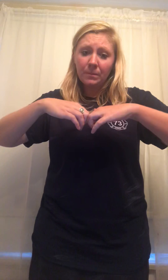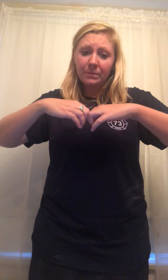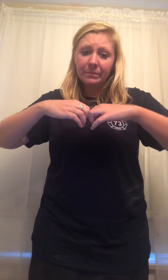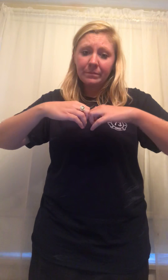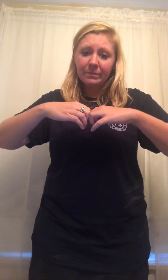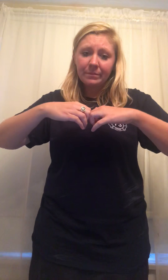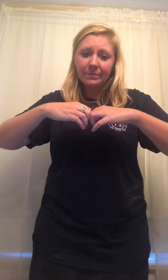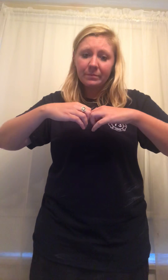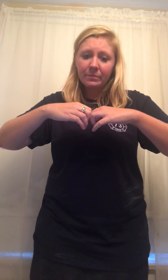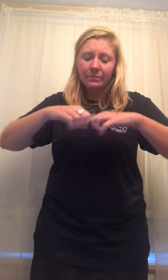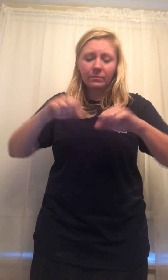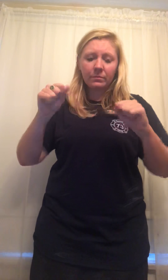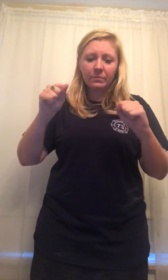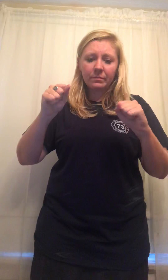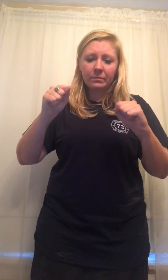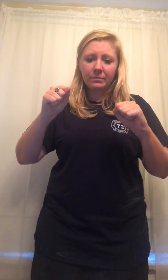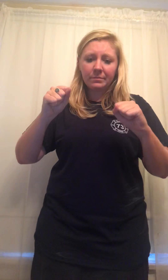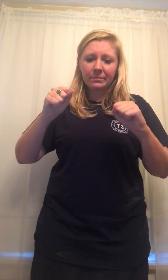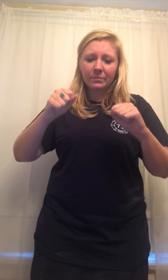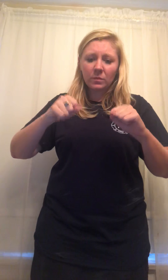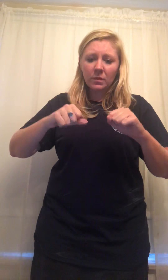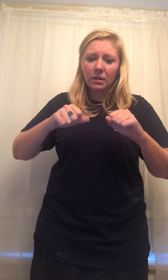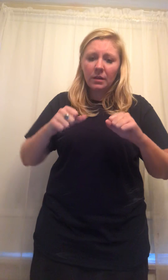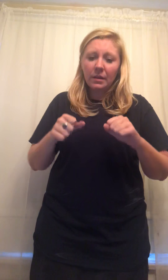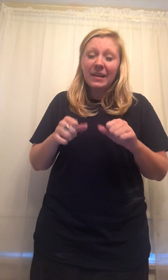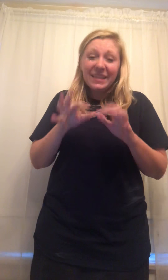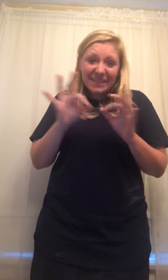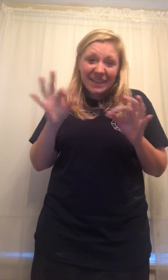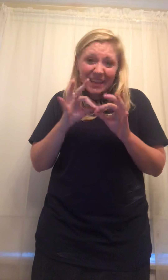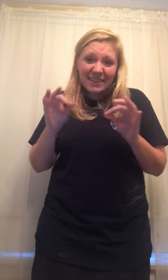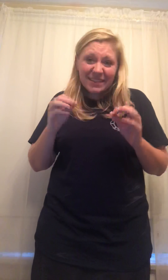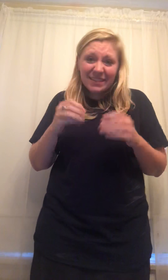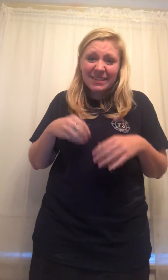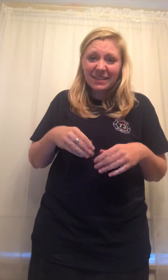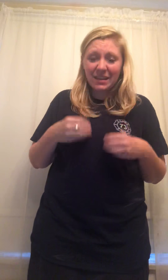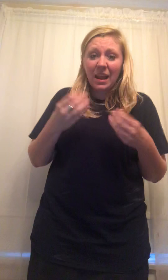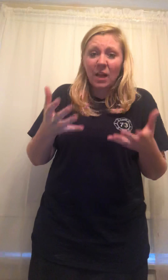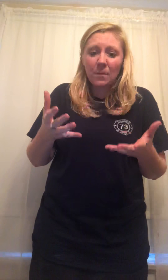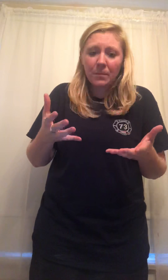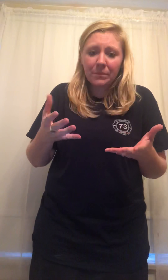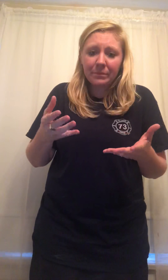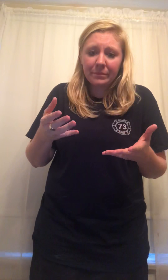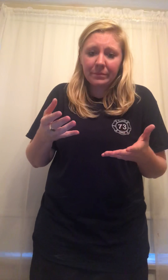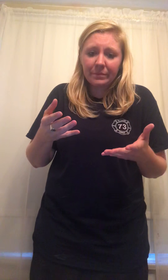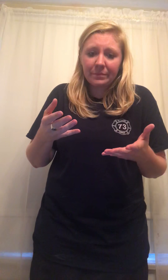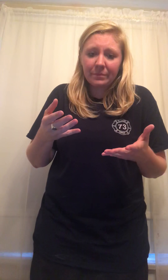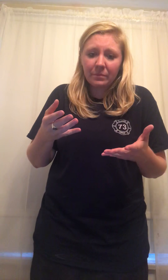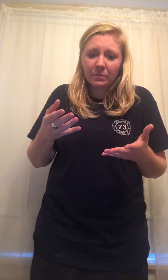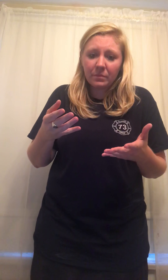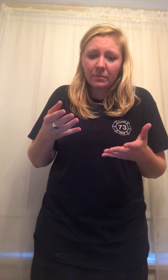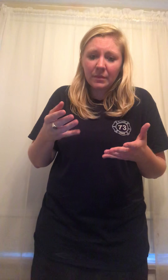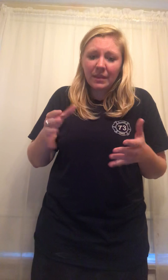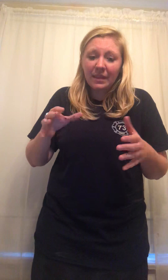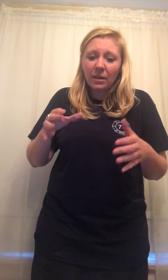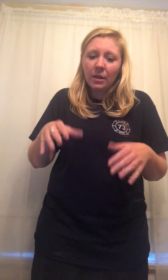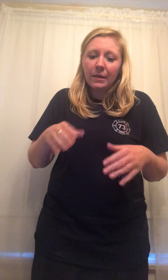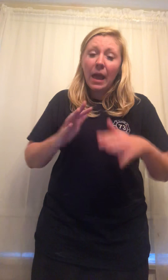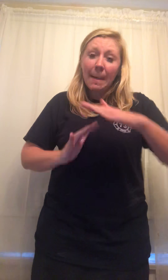merely putting this statement out that's saying, look, there's a limit to how many people you can take in, has been